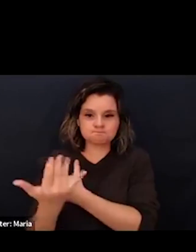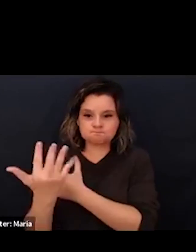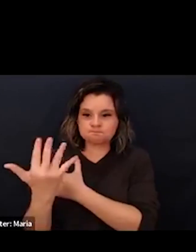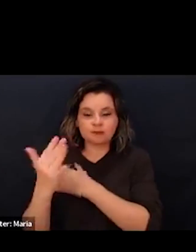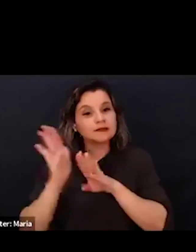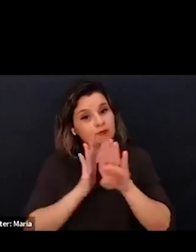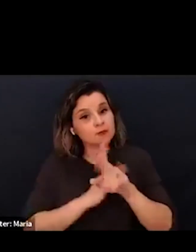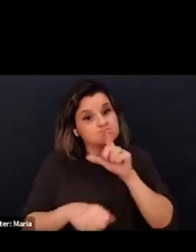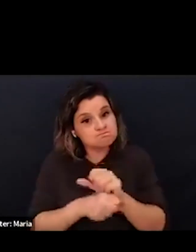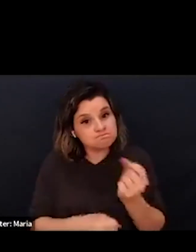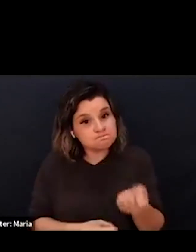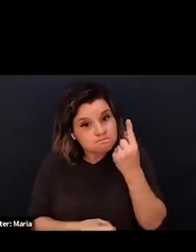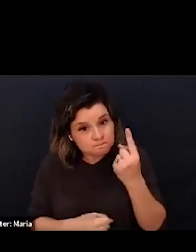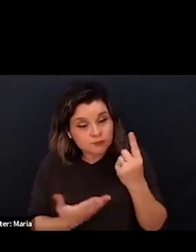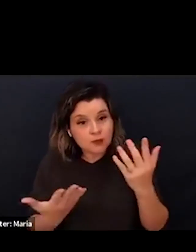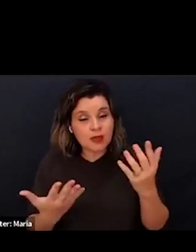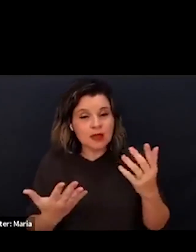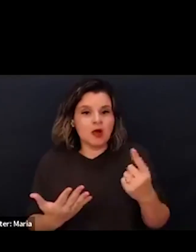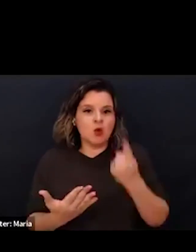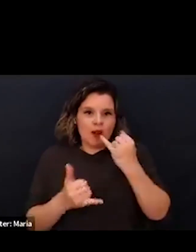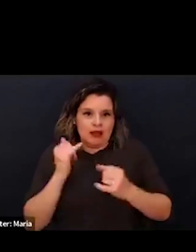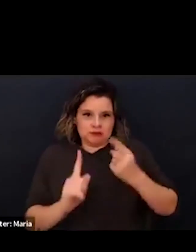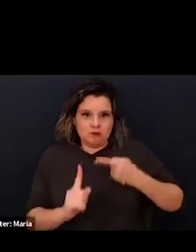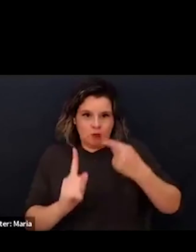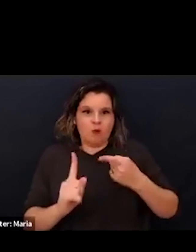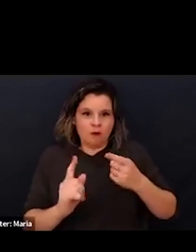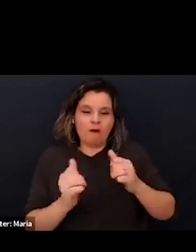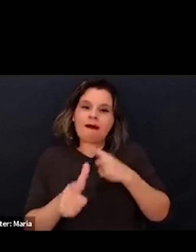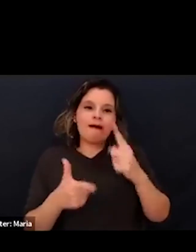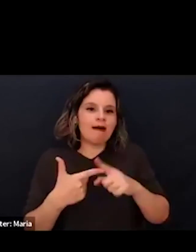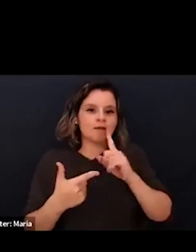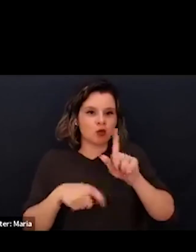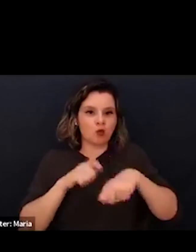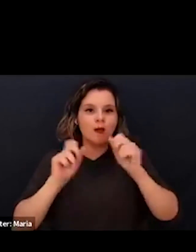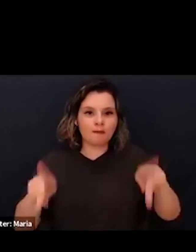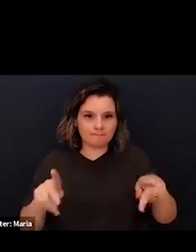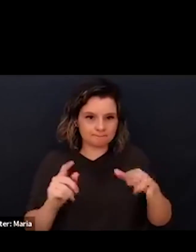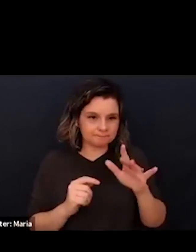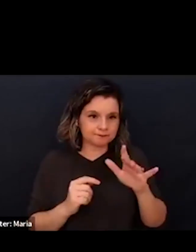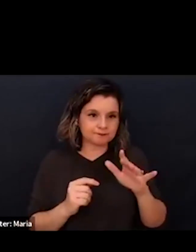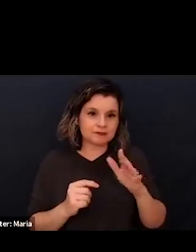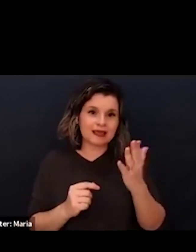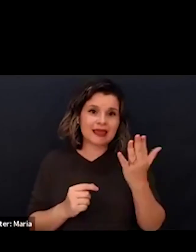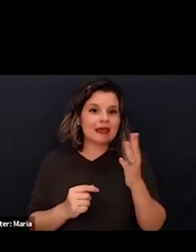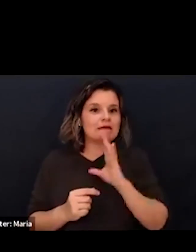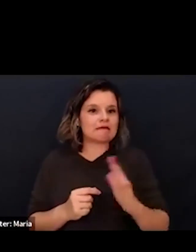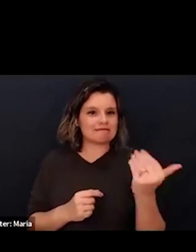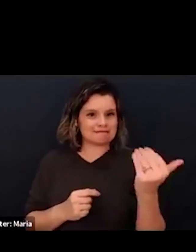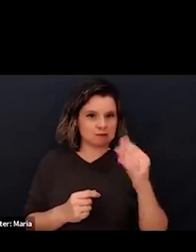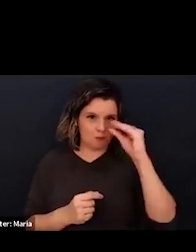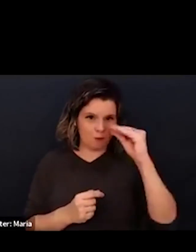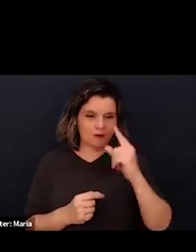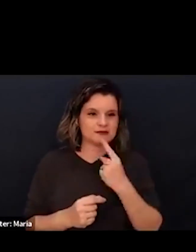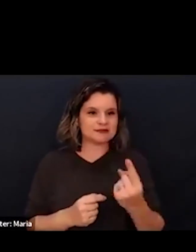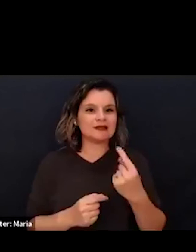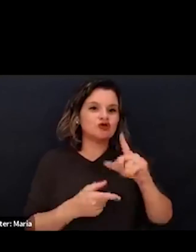development if we could understand that in this way. And again, one last point about that, and then I'm going to wrap it up. A 15-year-old boy whose friend tells a rape